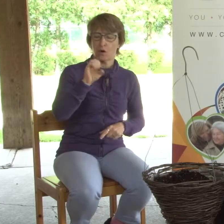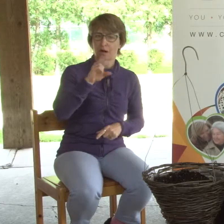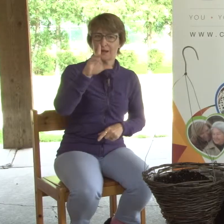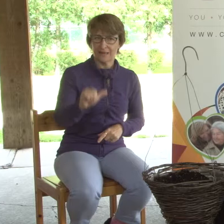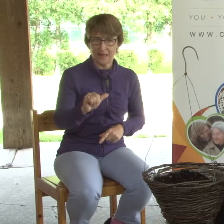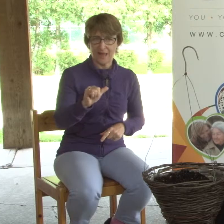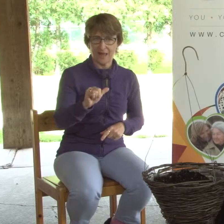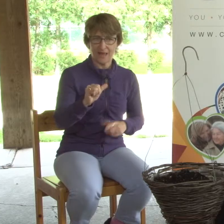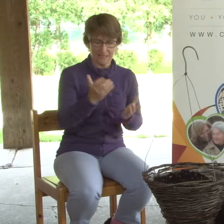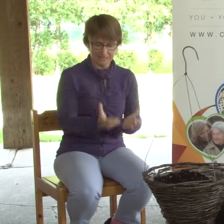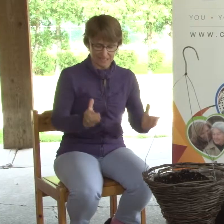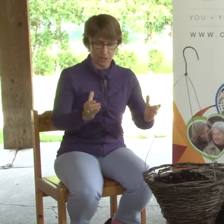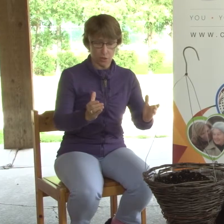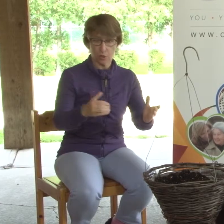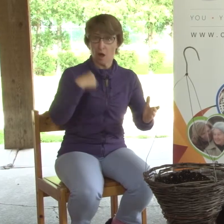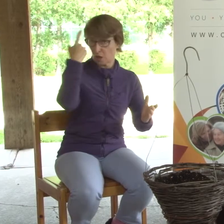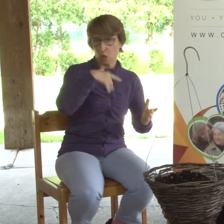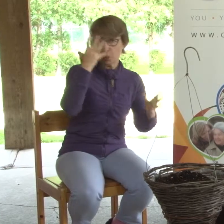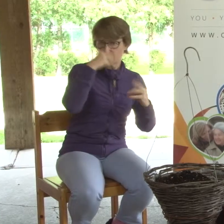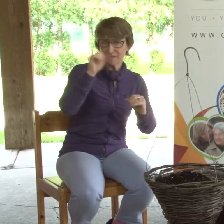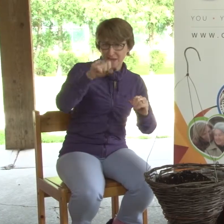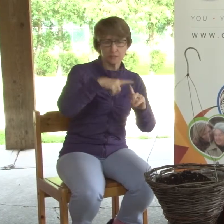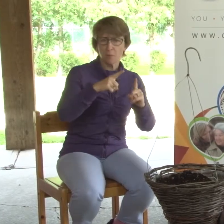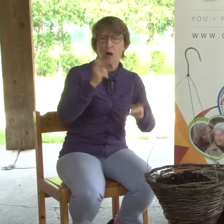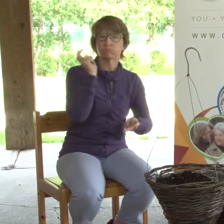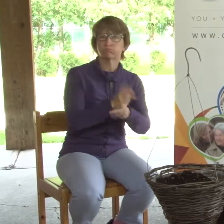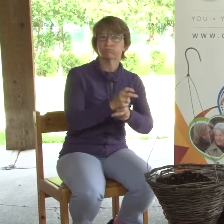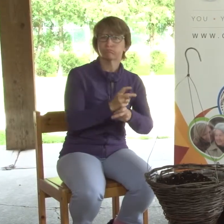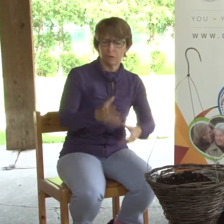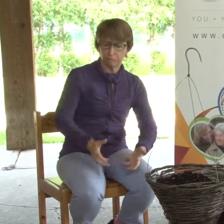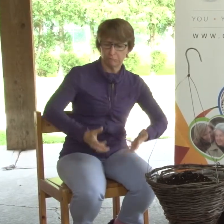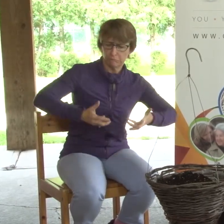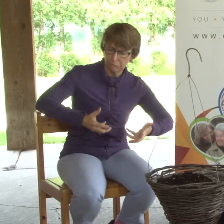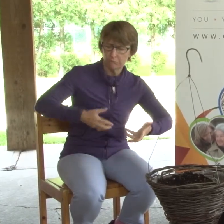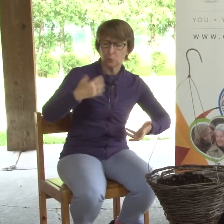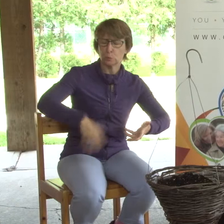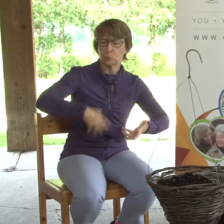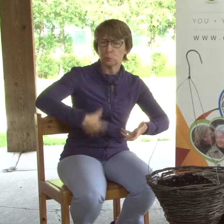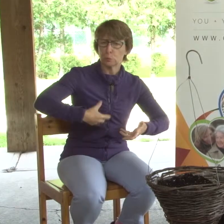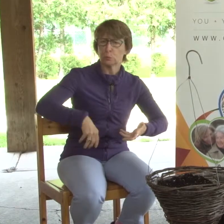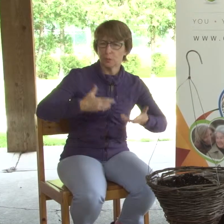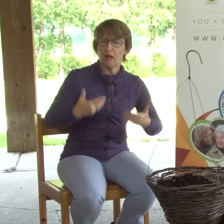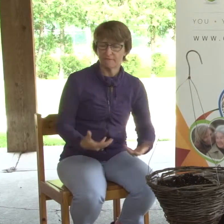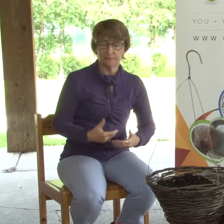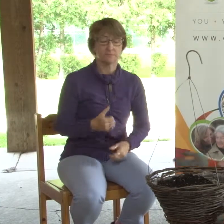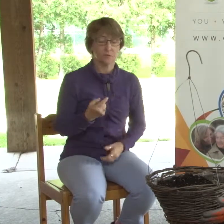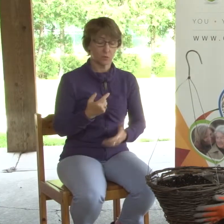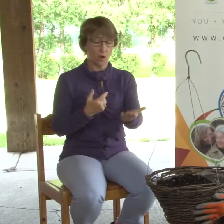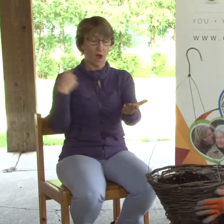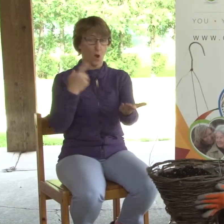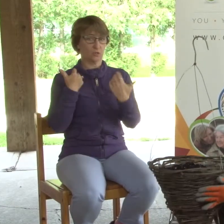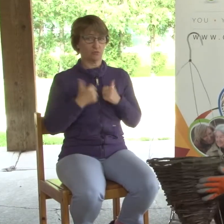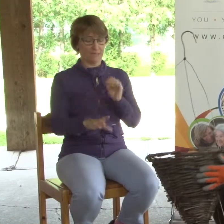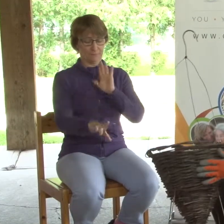container, they look beautiful, but you're not going to be able to lift the plant even with the soilless mix afterwards. So I always try